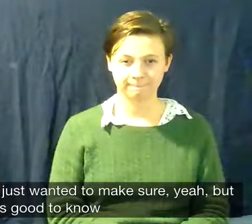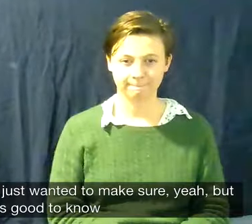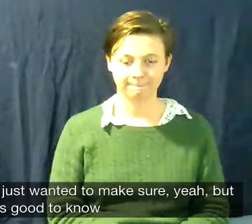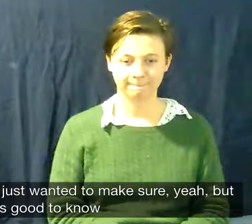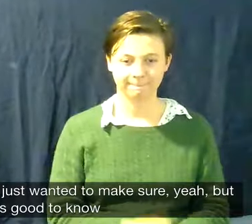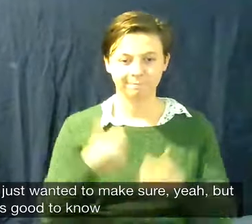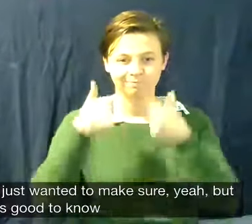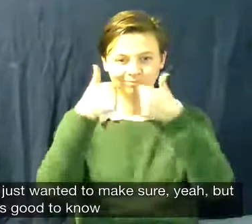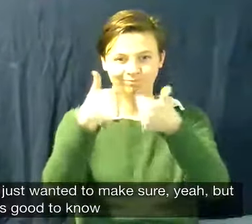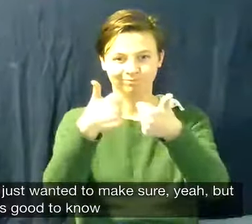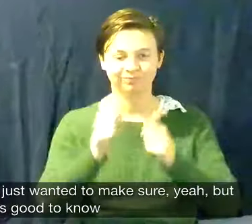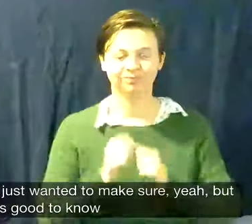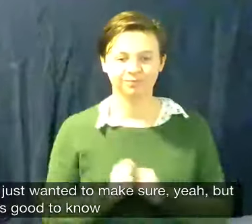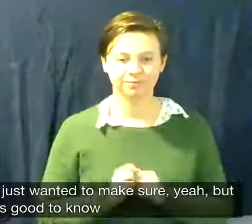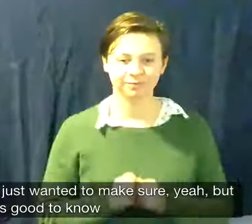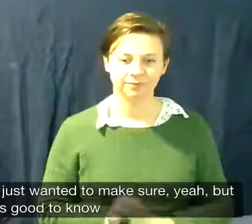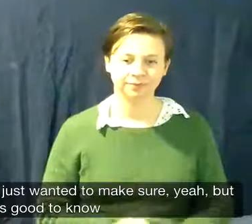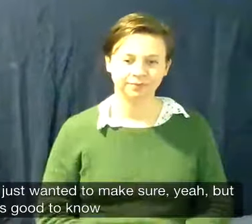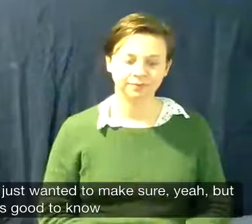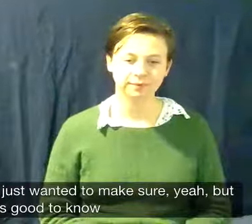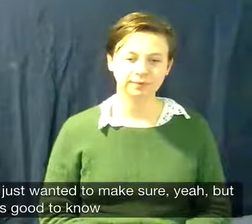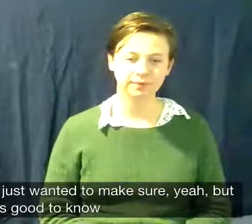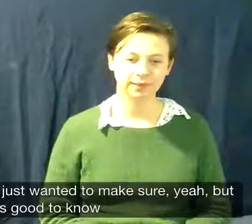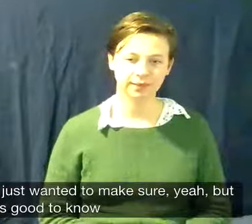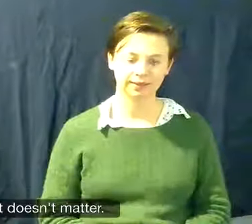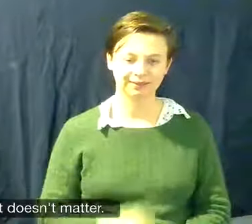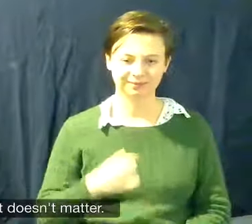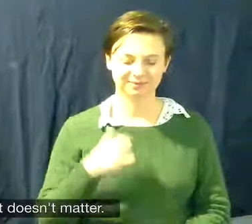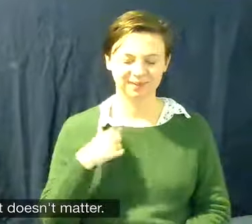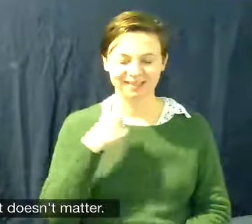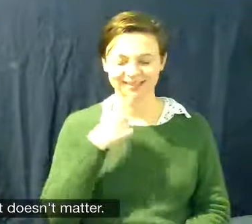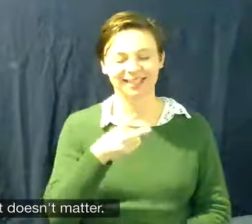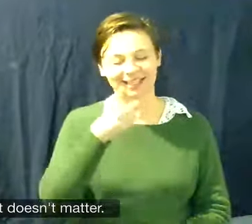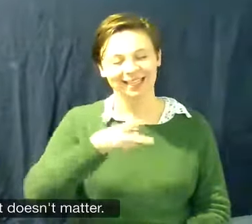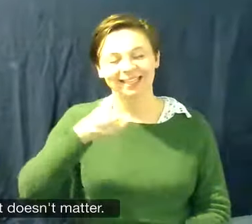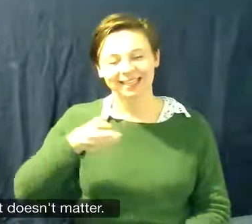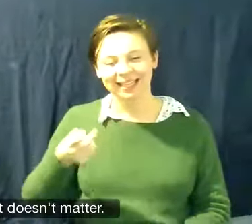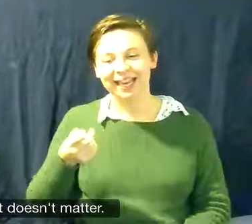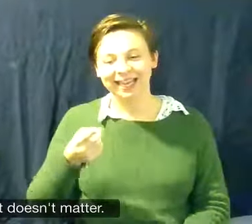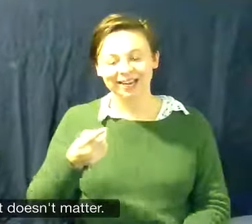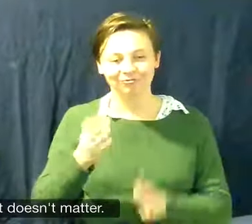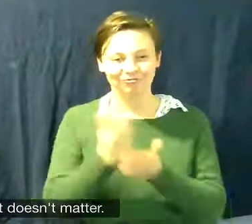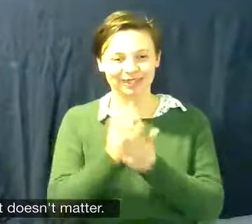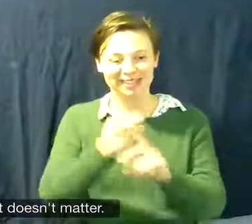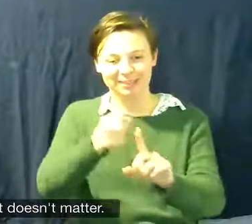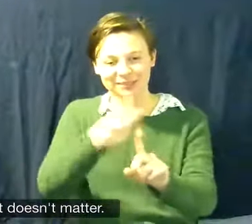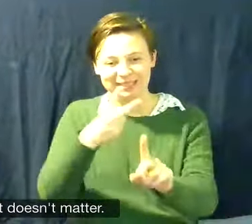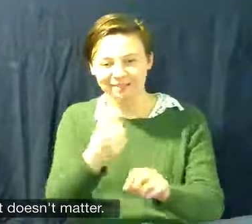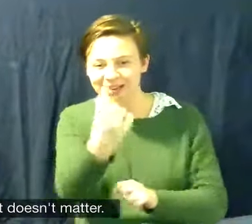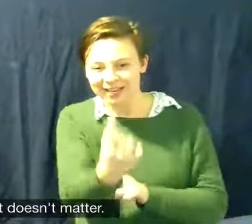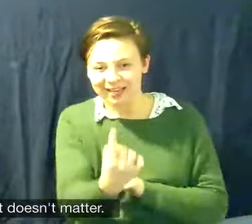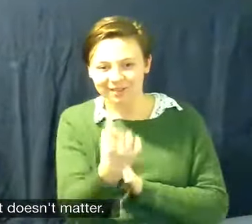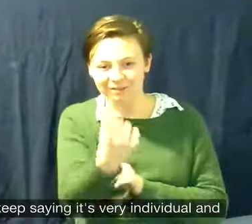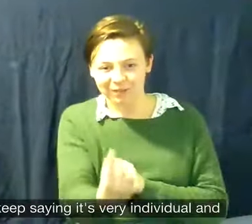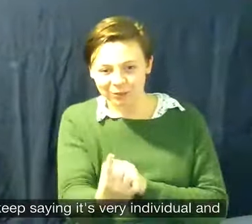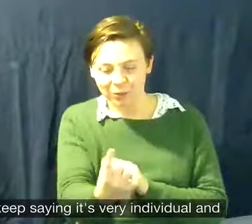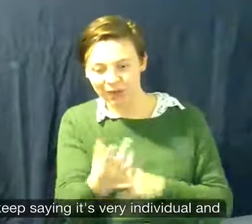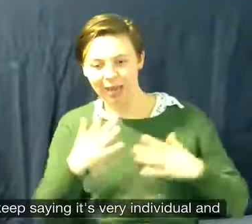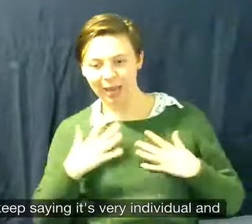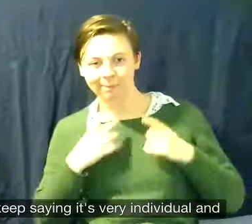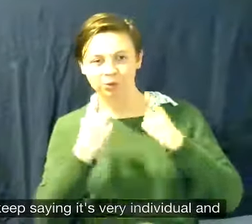Okay, great. So it's, yeah, it's, as I keep saying, it's very individual and it's whatever you feel most comfortable